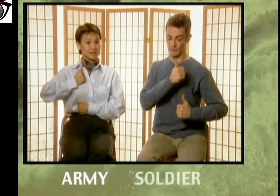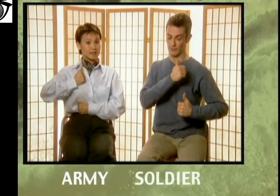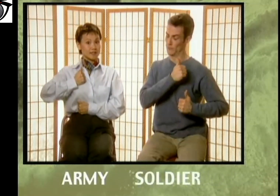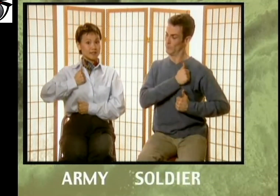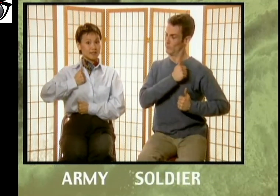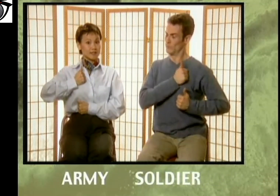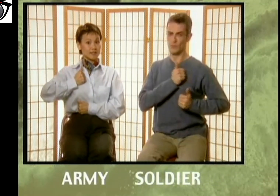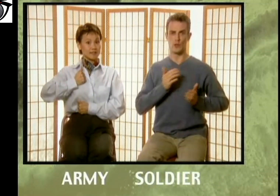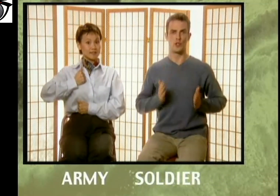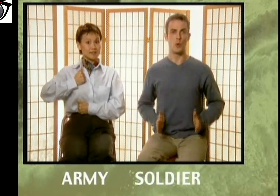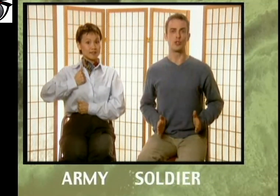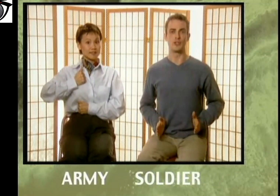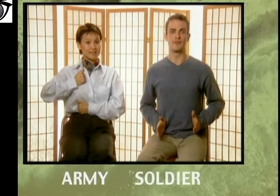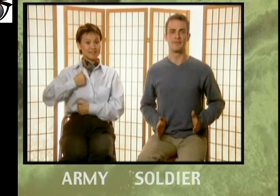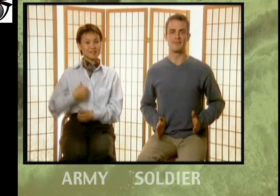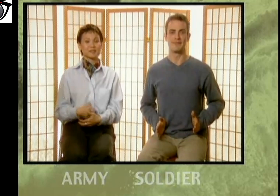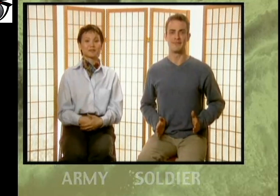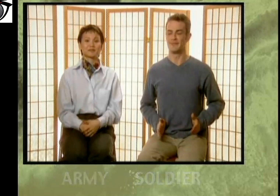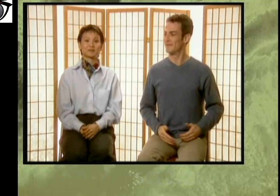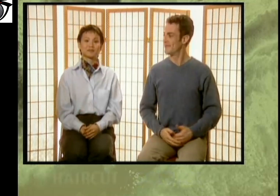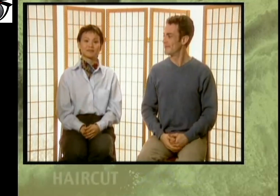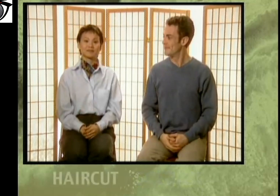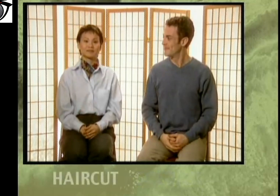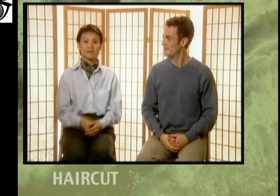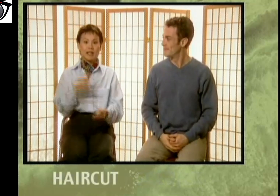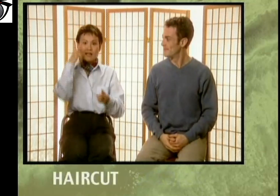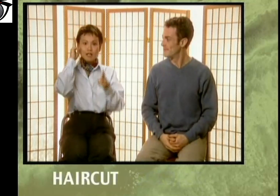Army. Soldier.